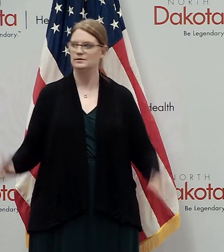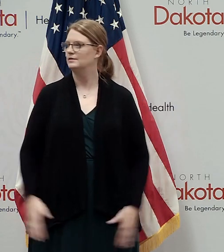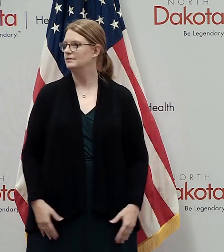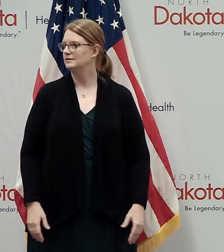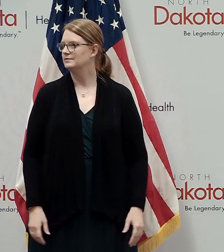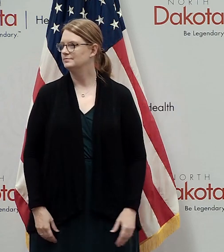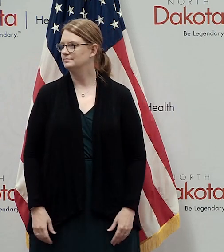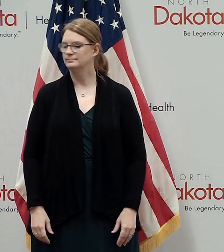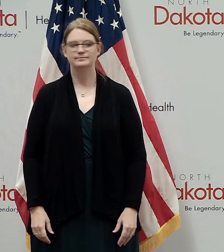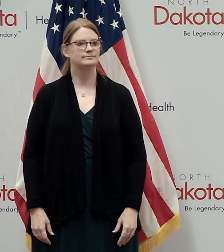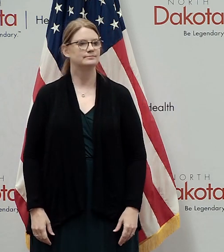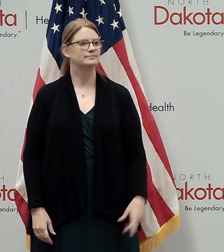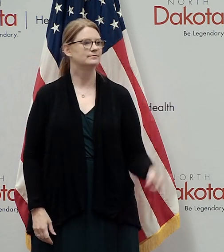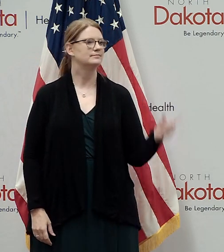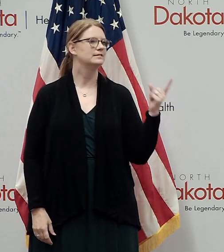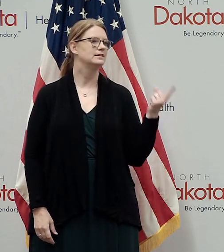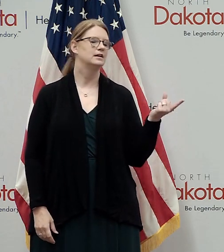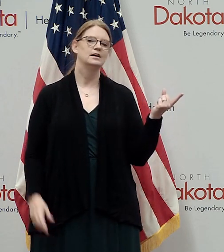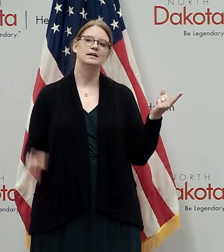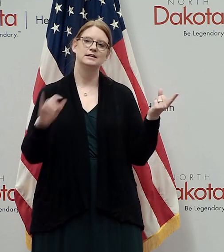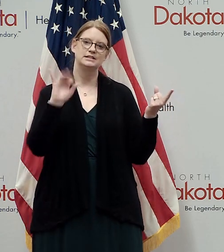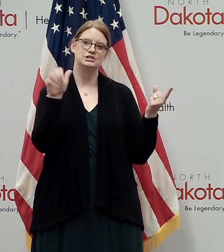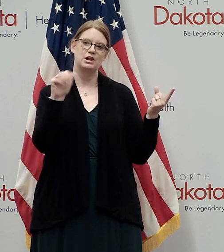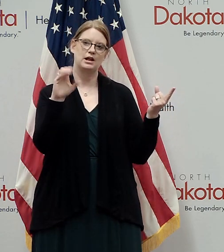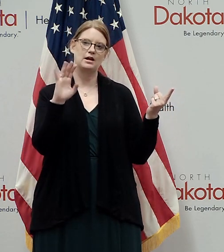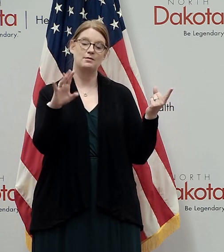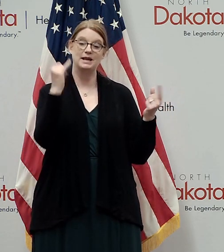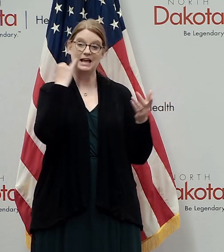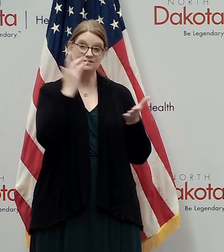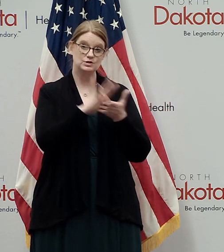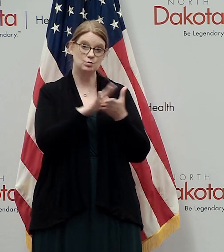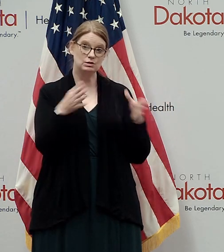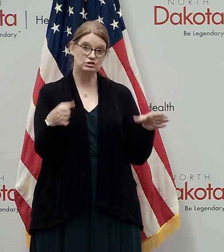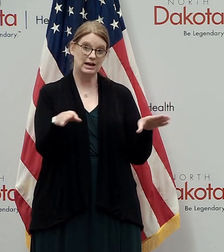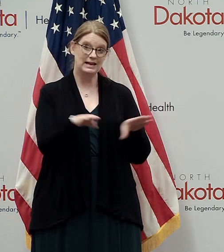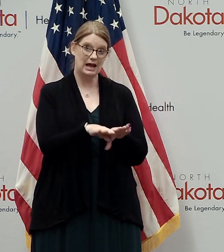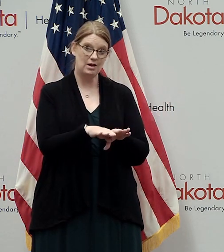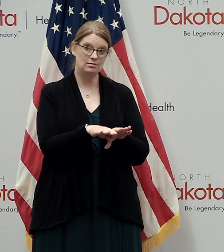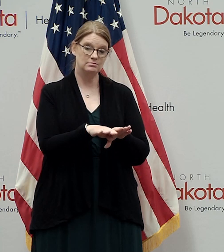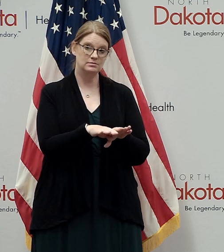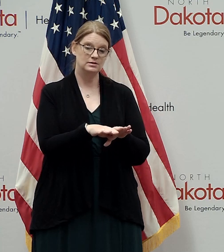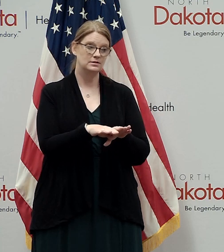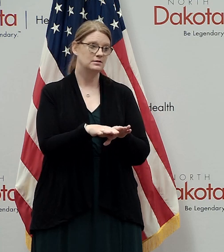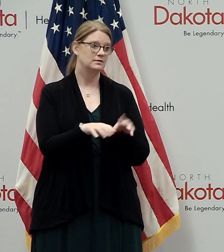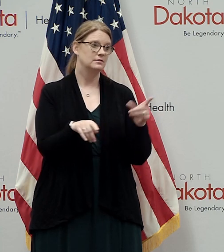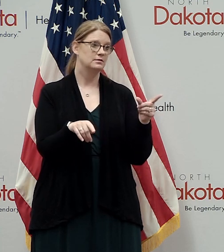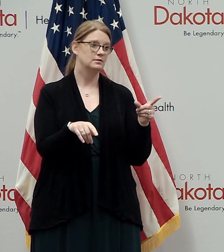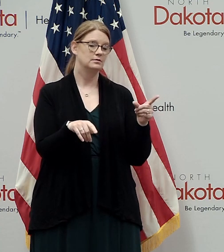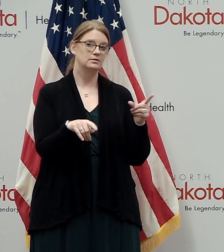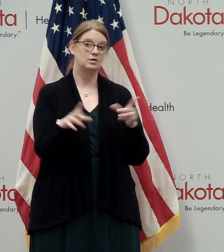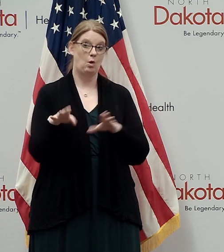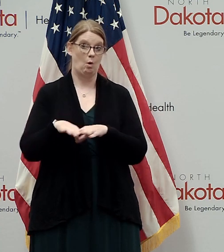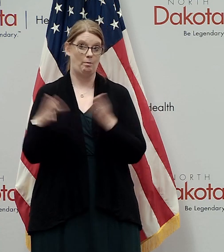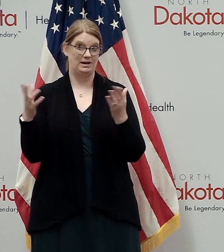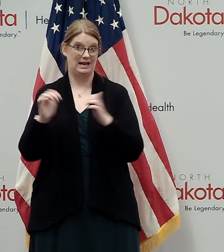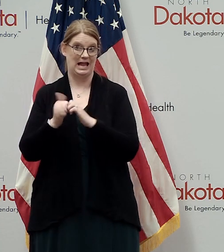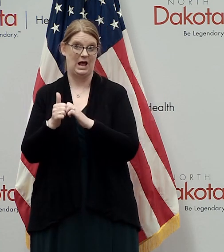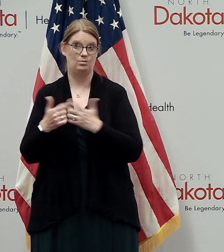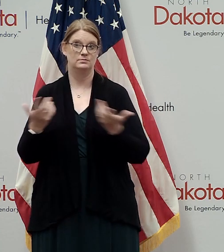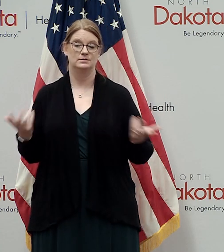if I may, just if schools do shut down at some point, what's the process for reopening?